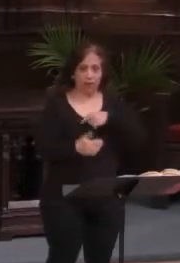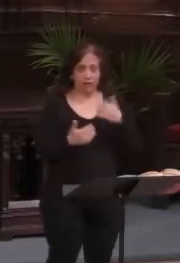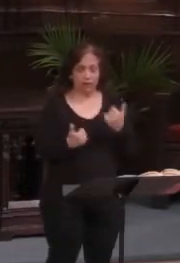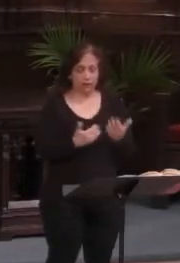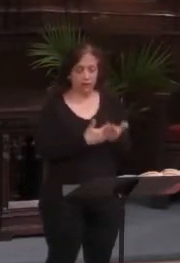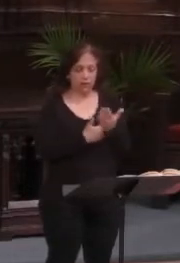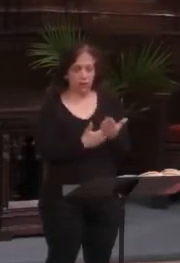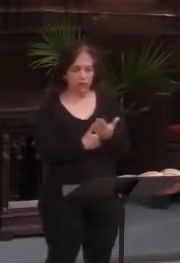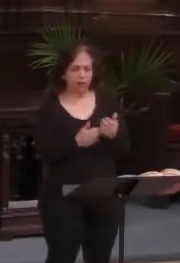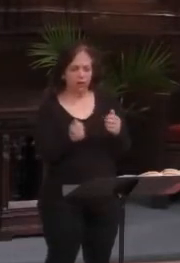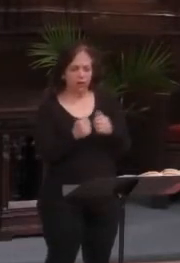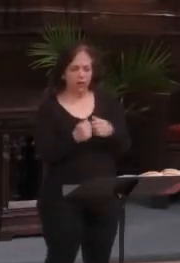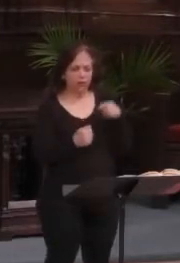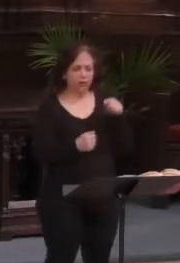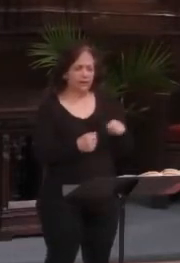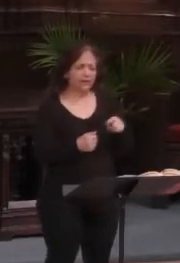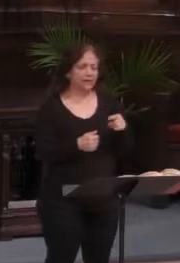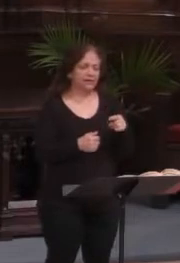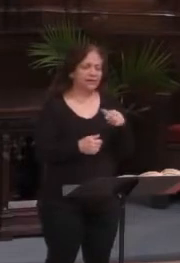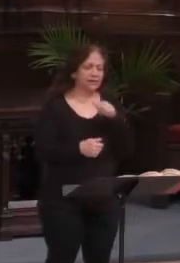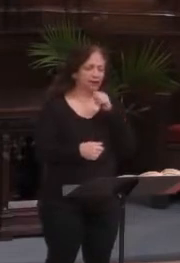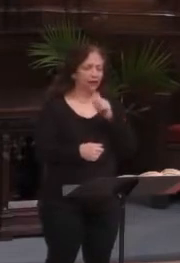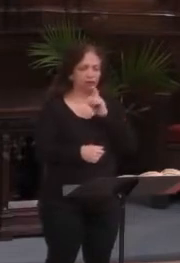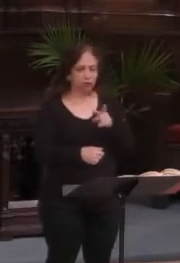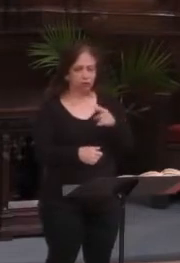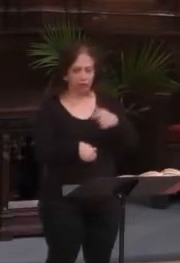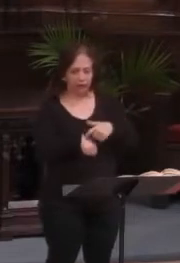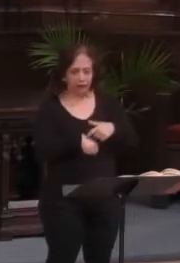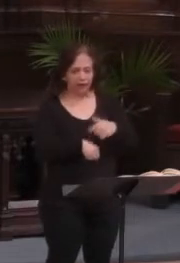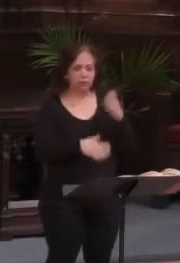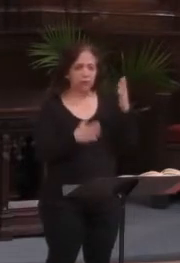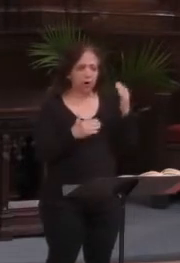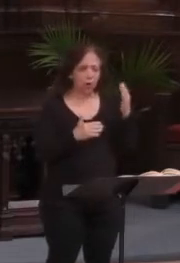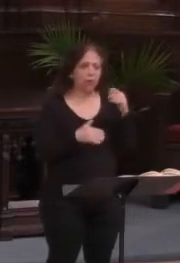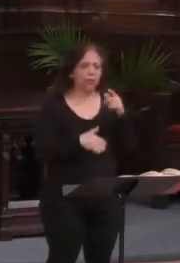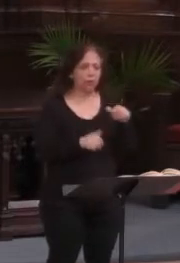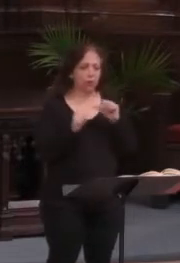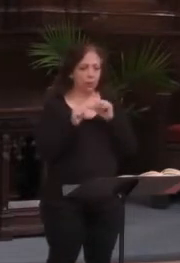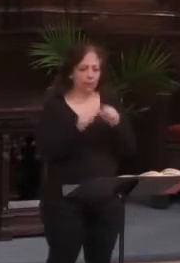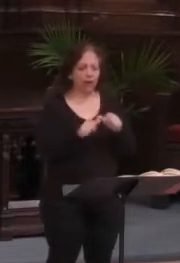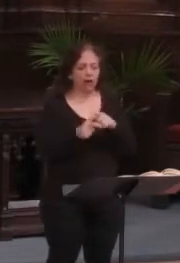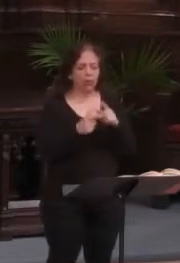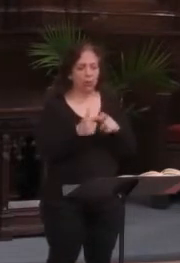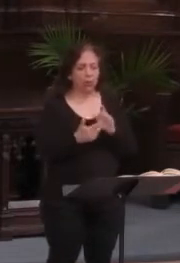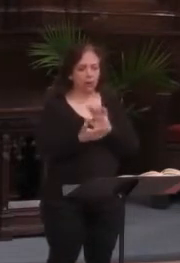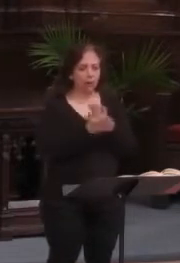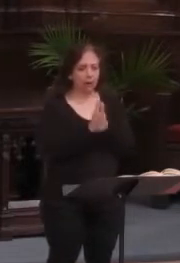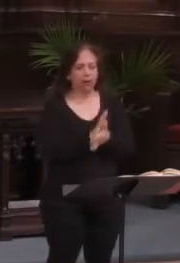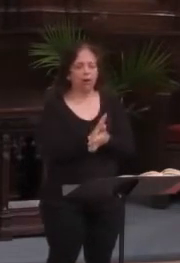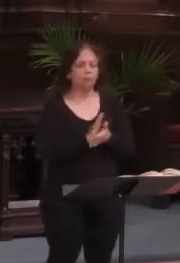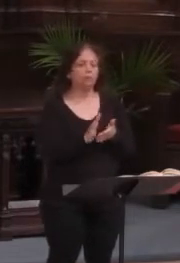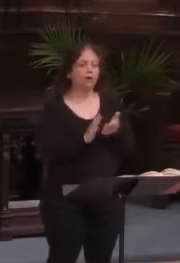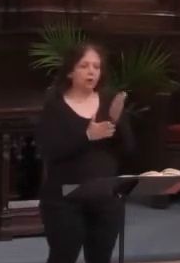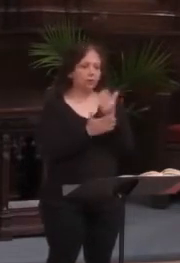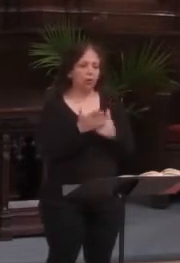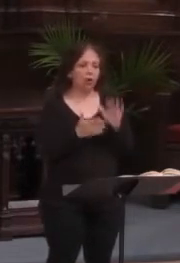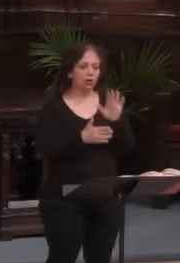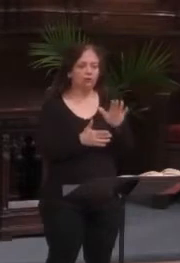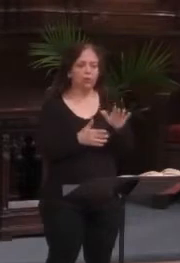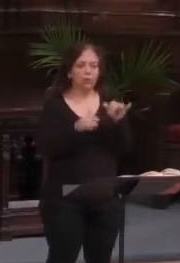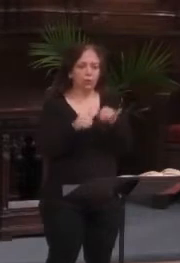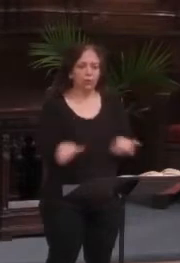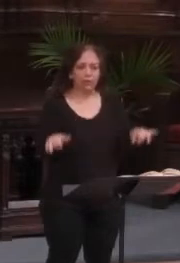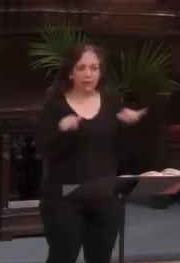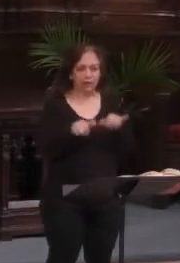uncertain and unsettling times, we hope that we might remain or become part of your routine. We hope to offer